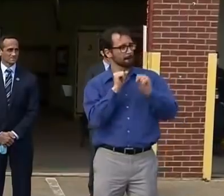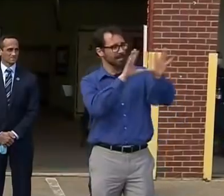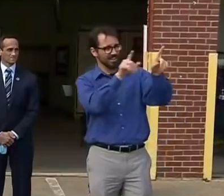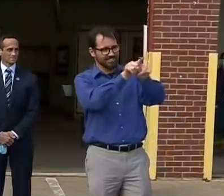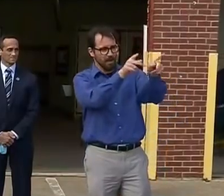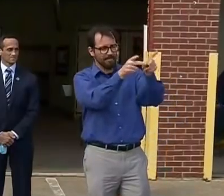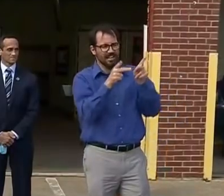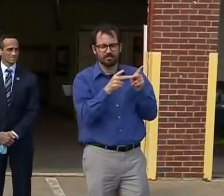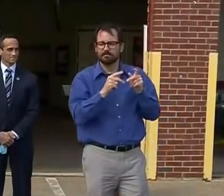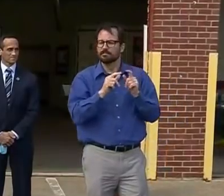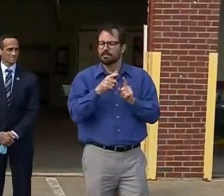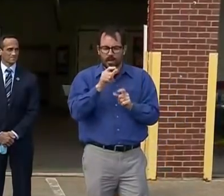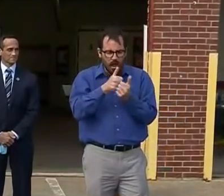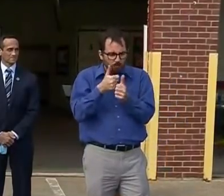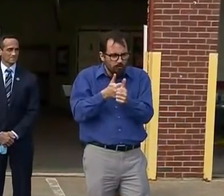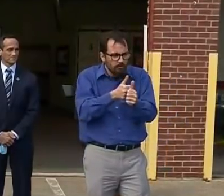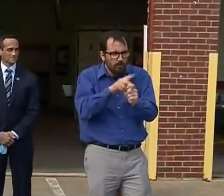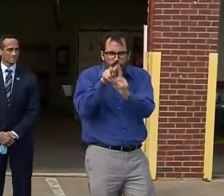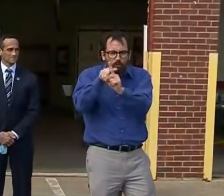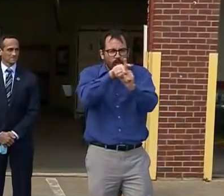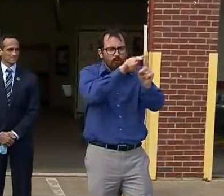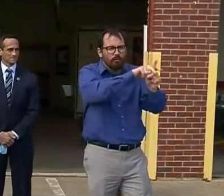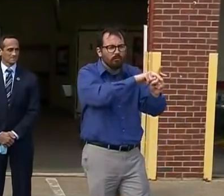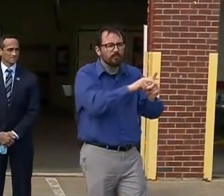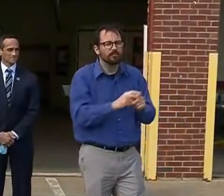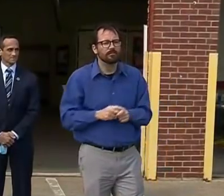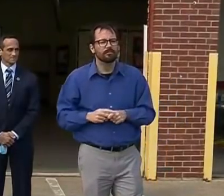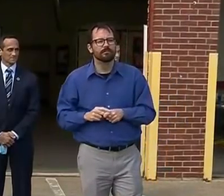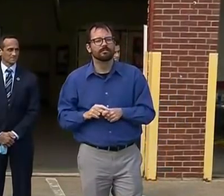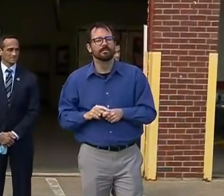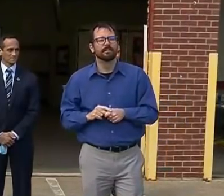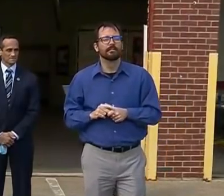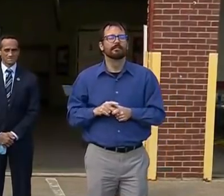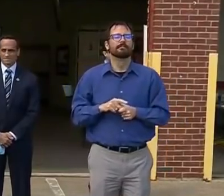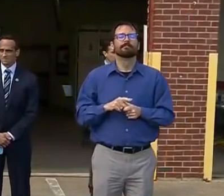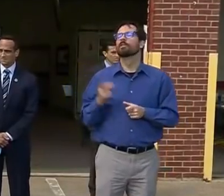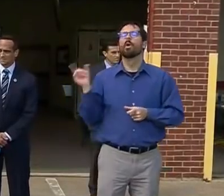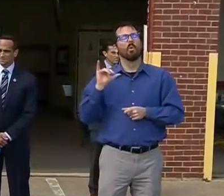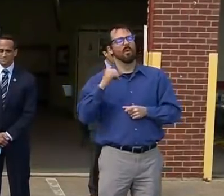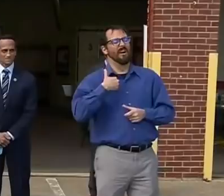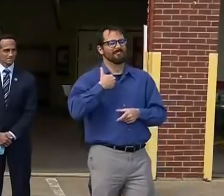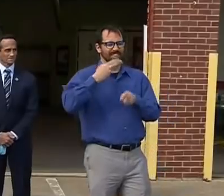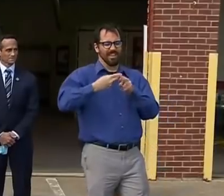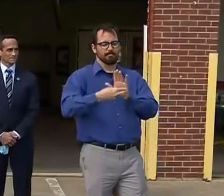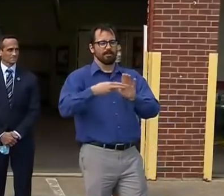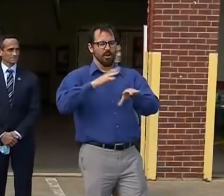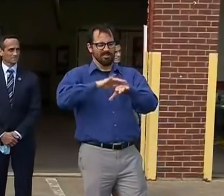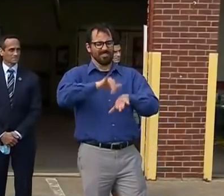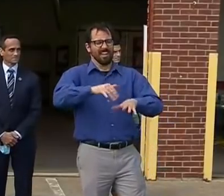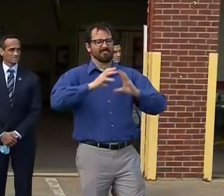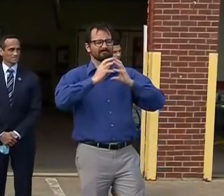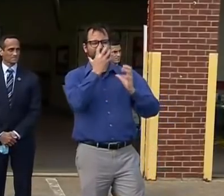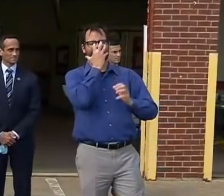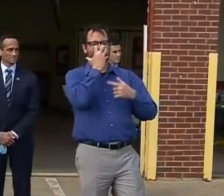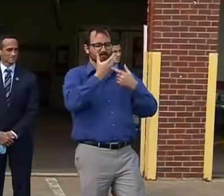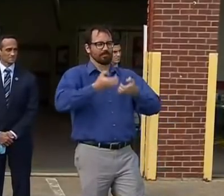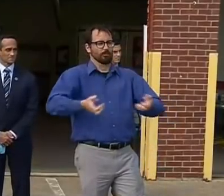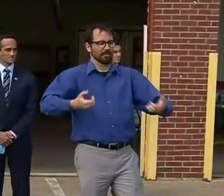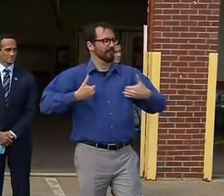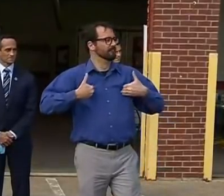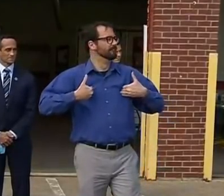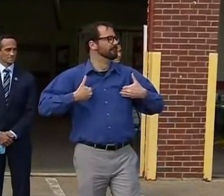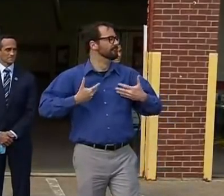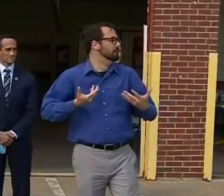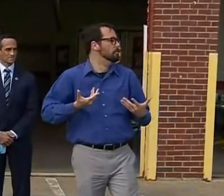mask decontamination part is free now. I understand that partners made an upfront financial commitment to bring the Battelle